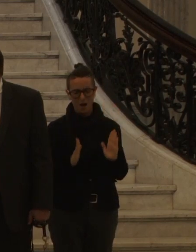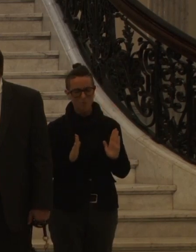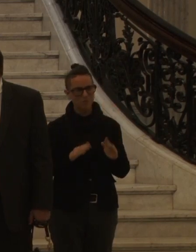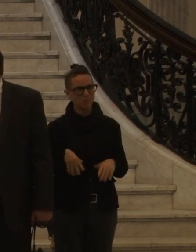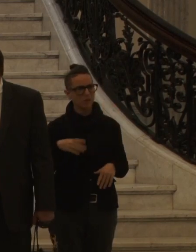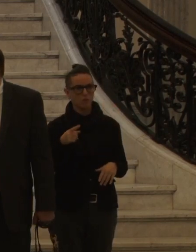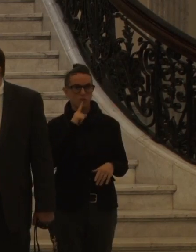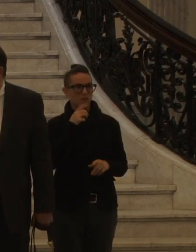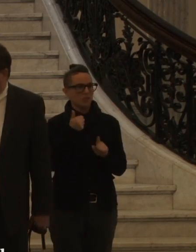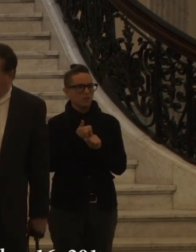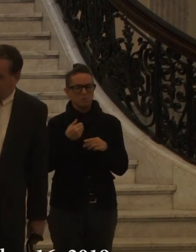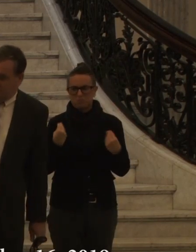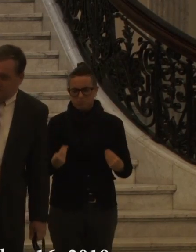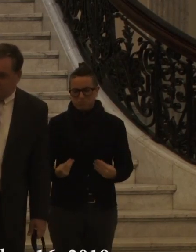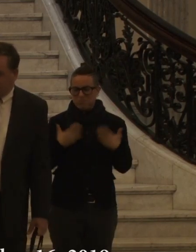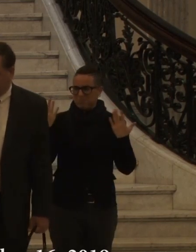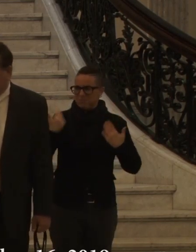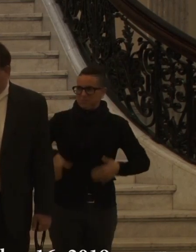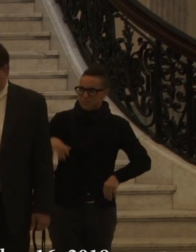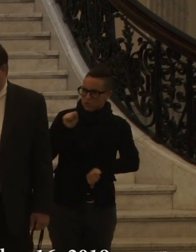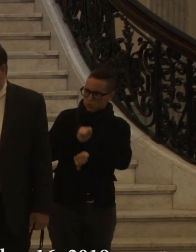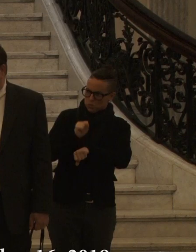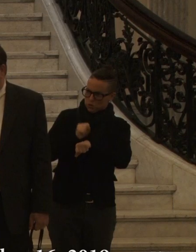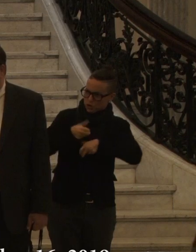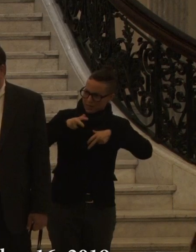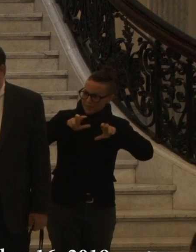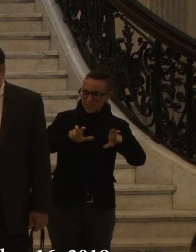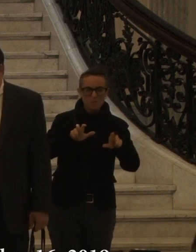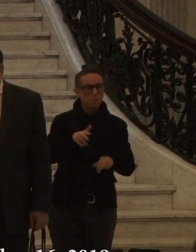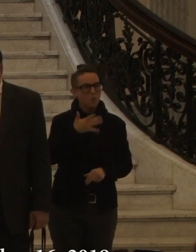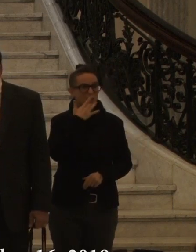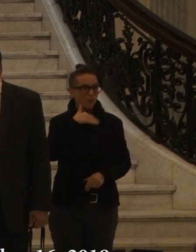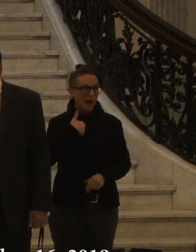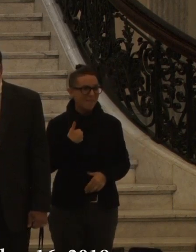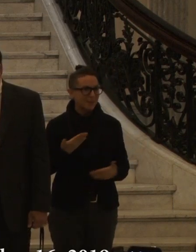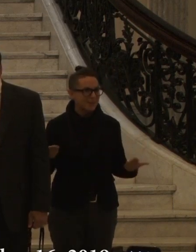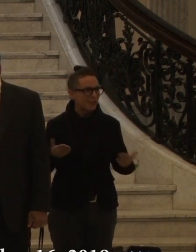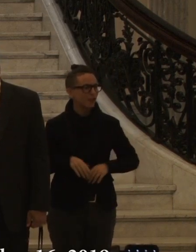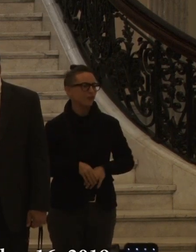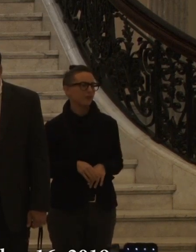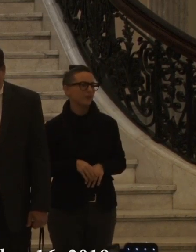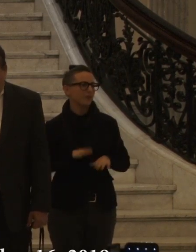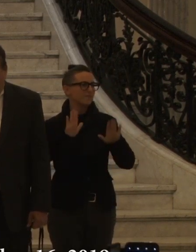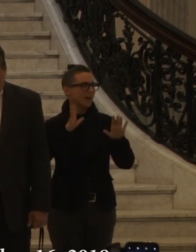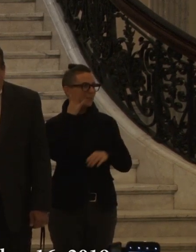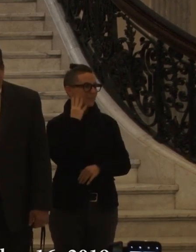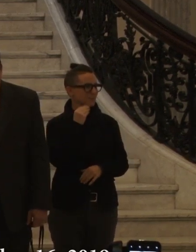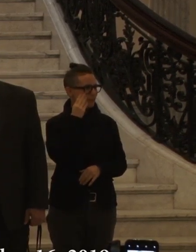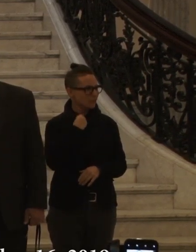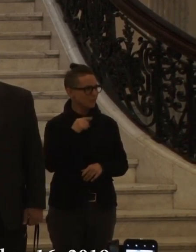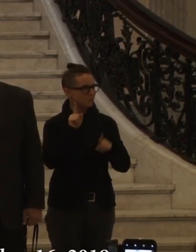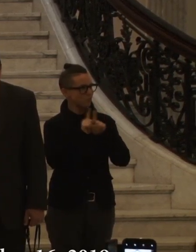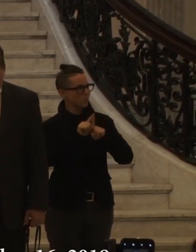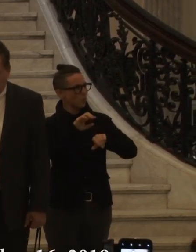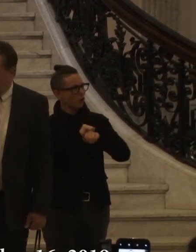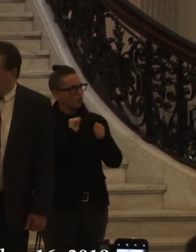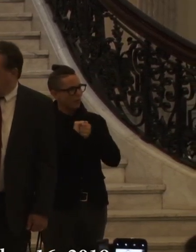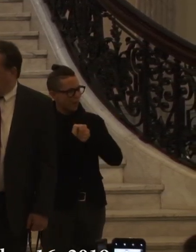an inspiration, and we are so fortunate to have him. And it's been a great experience to be able to work with